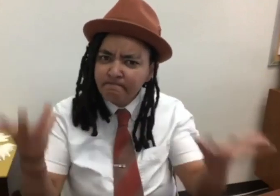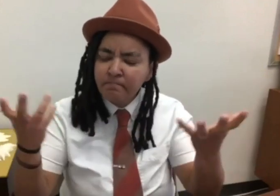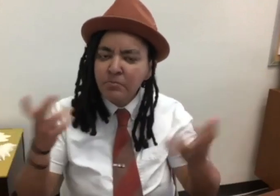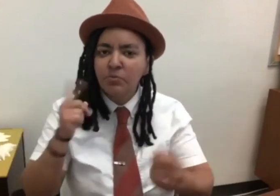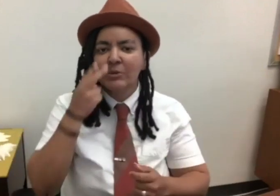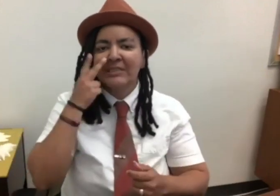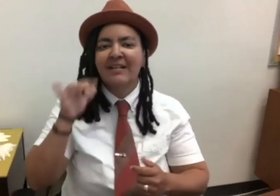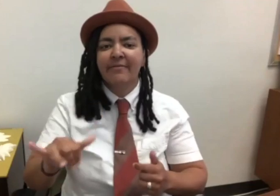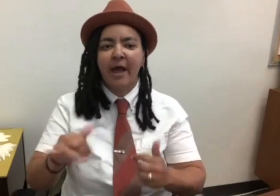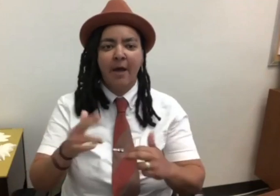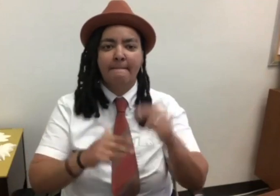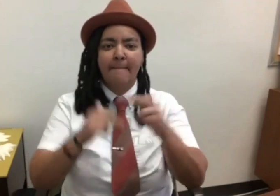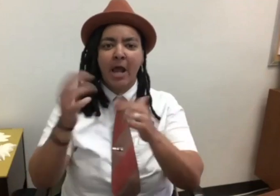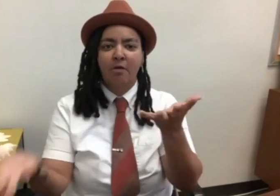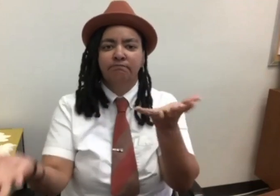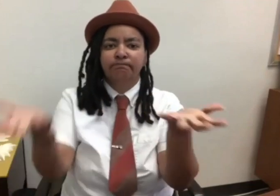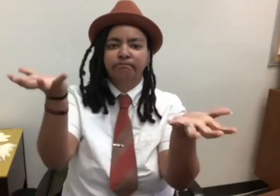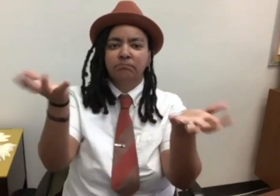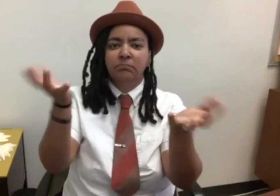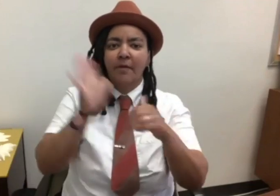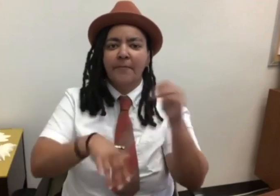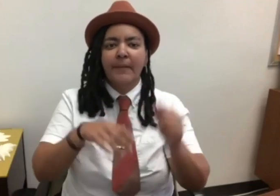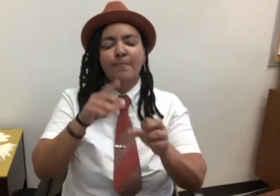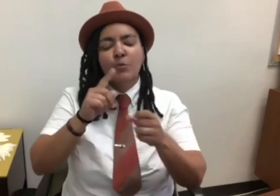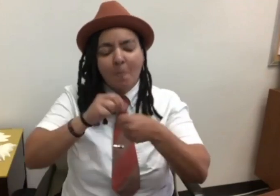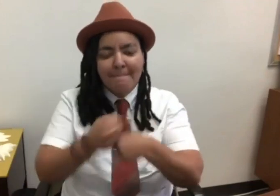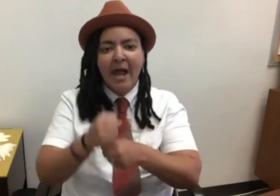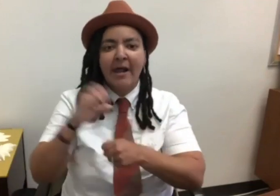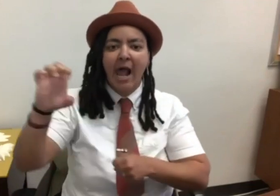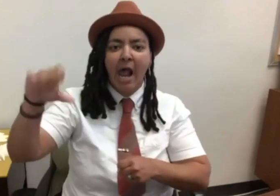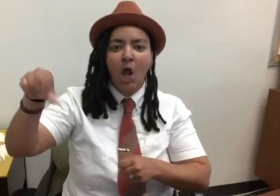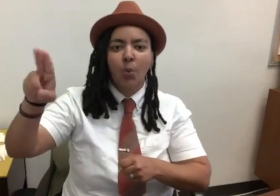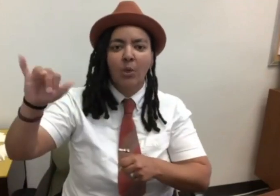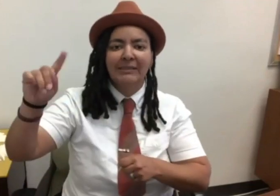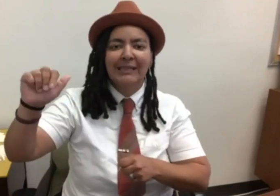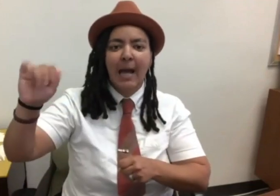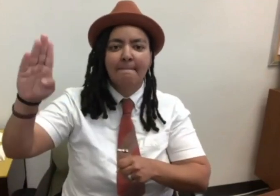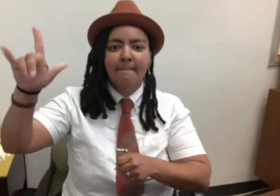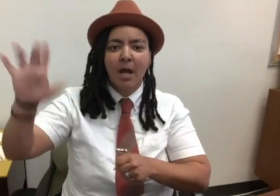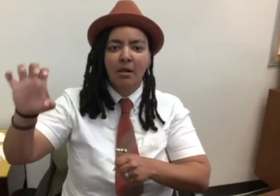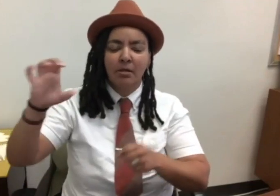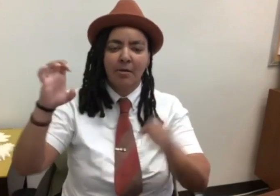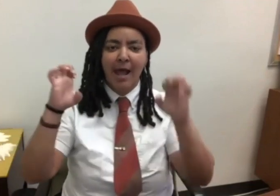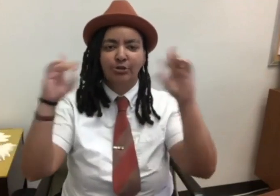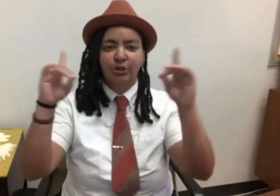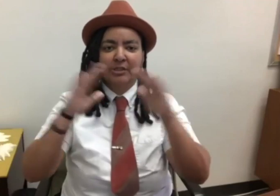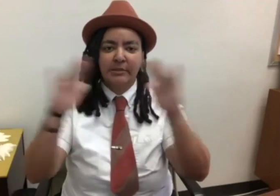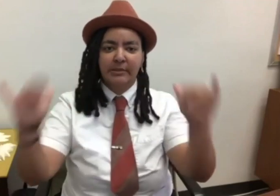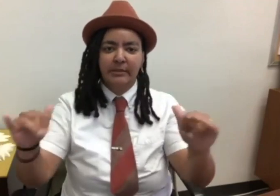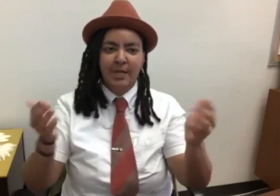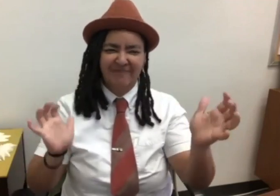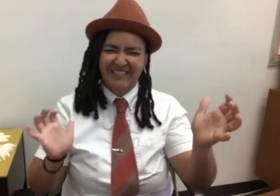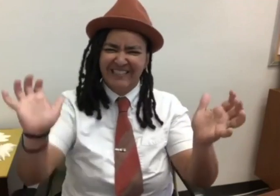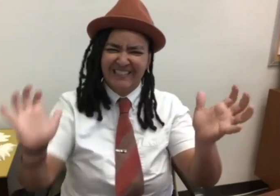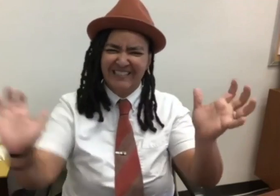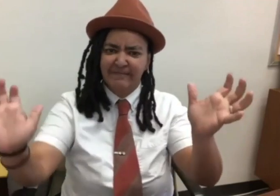duty to fight and preserve this and really build up and create an